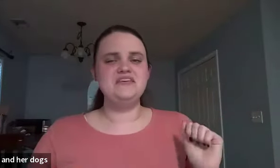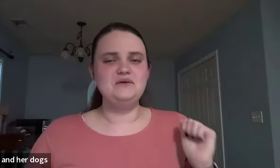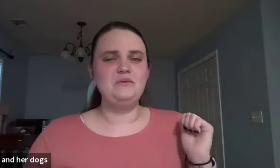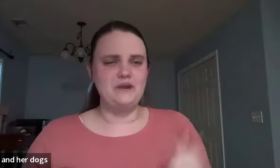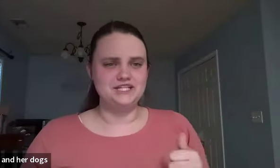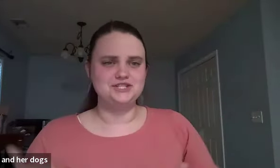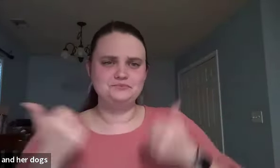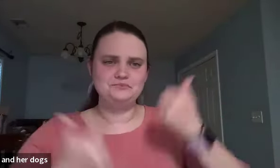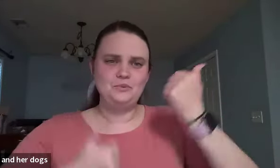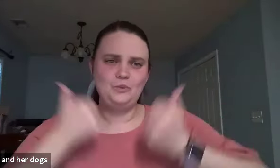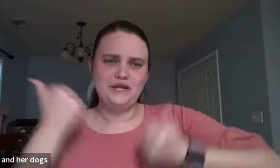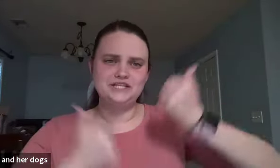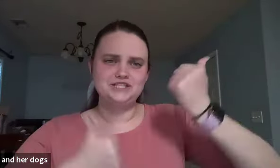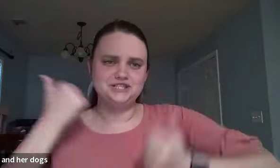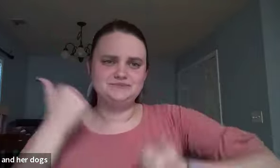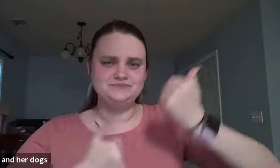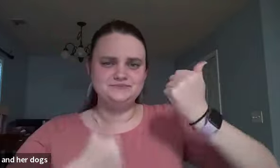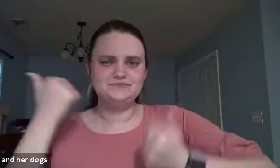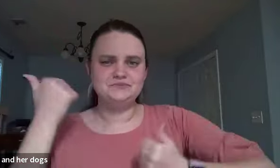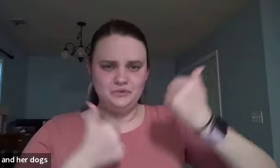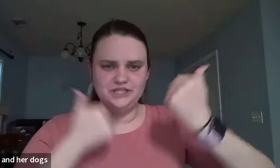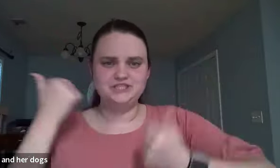And then which. Which.